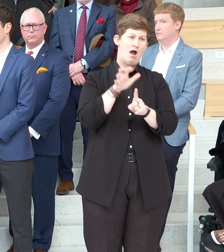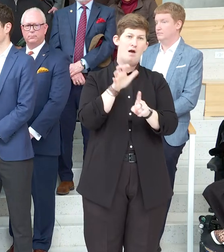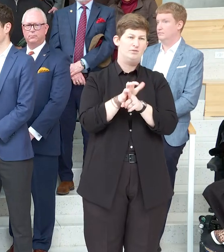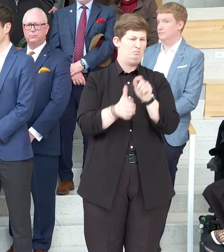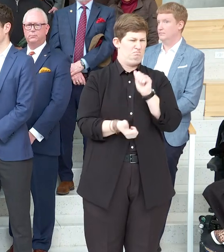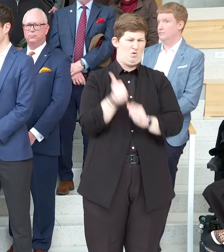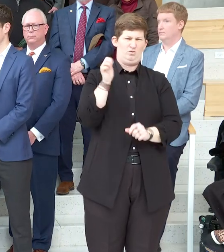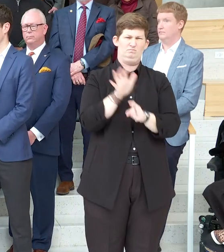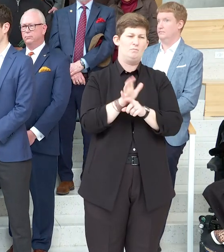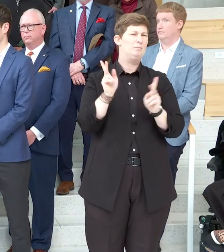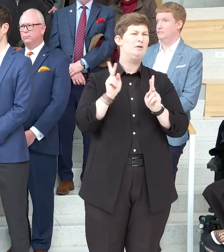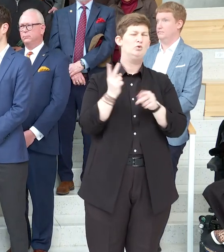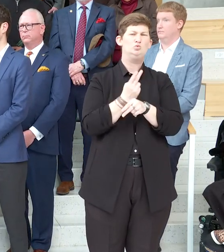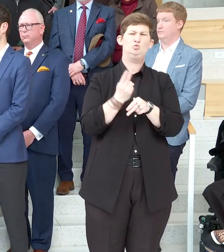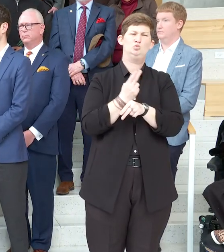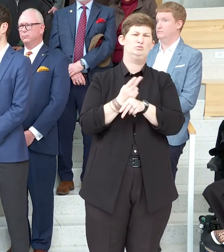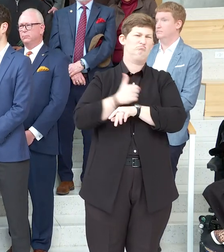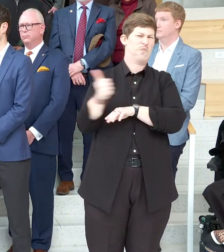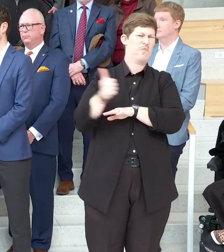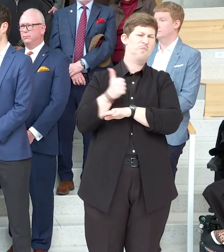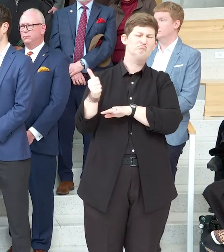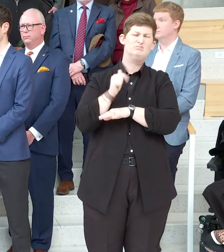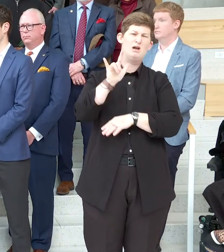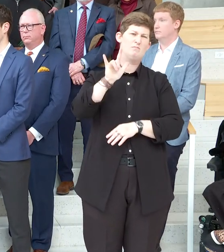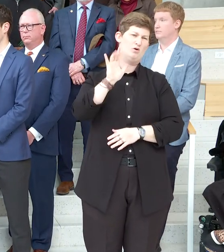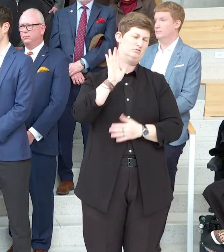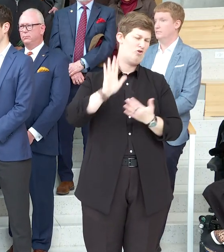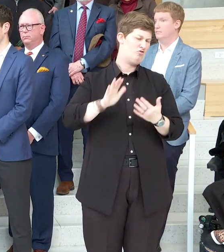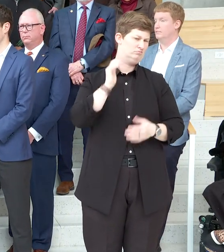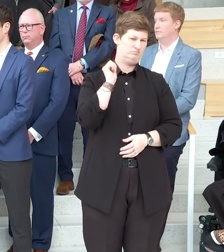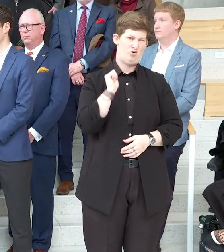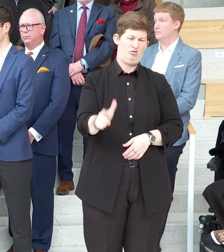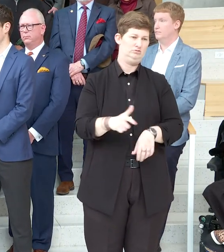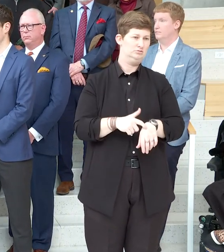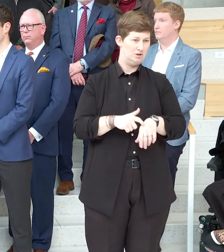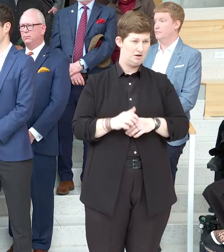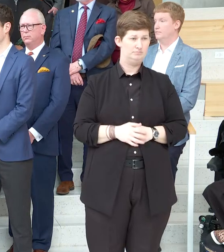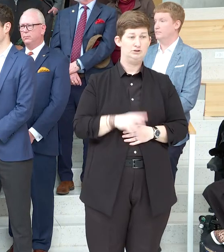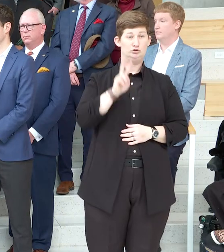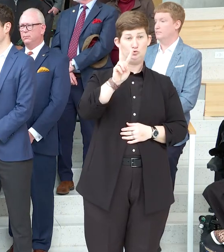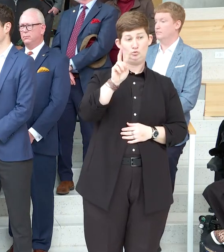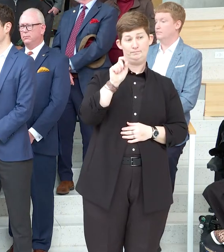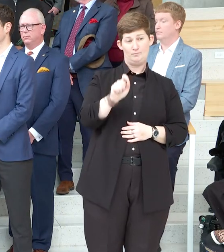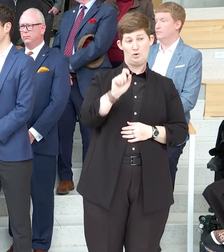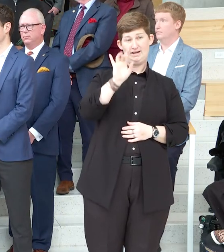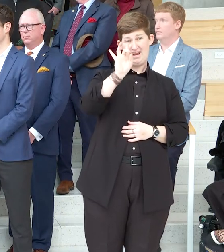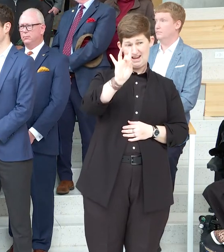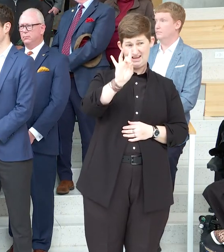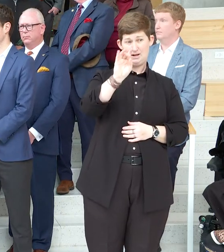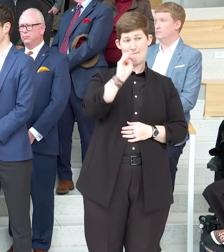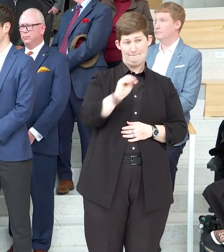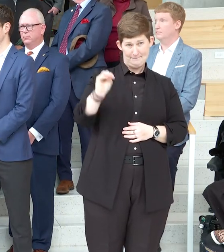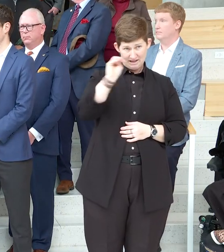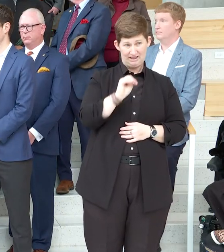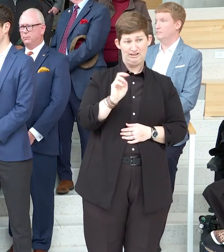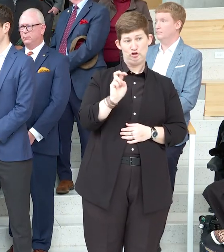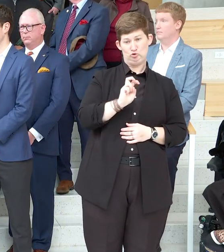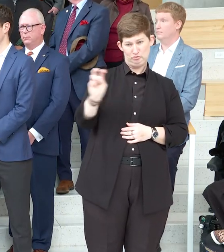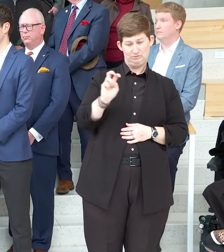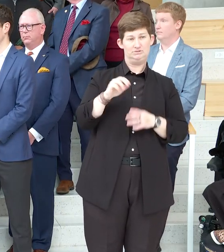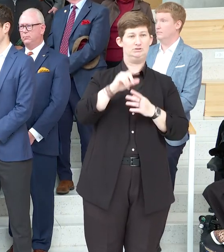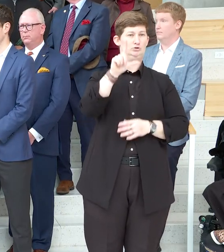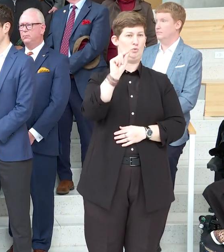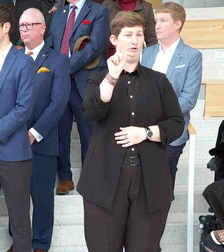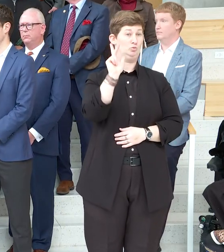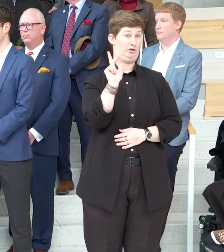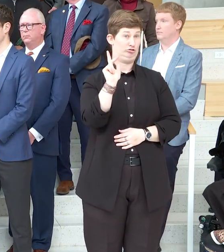from MSP, with 2.8 million trips in 2023. In 2023,